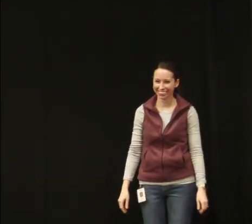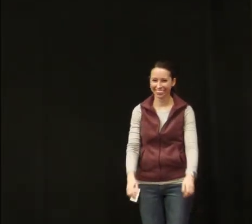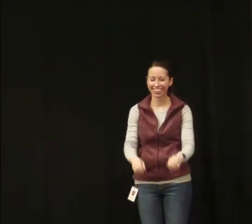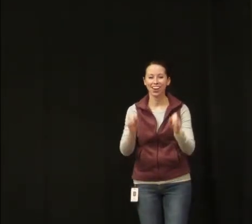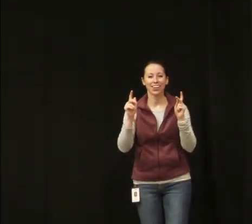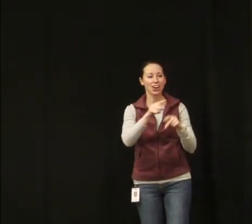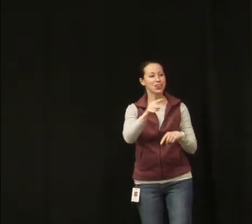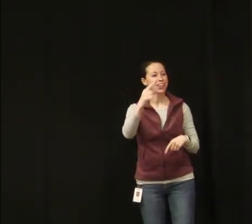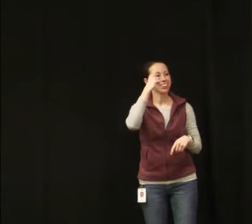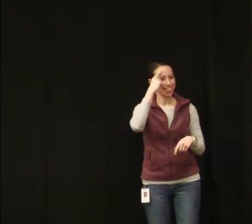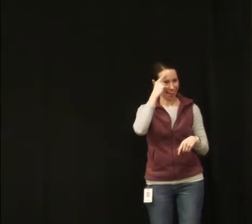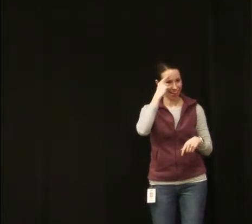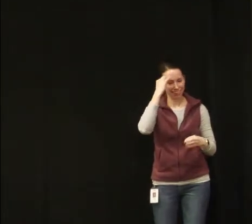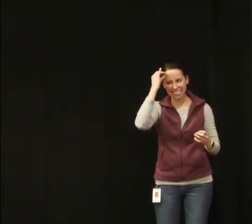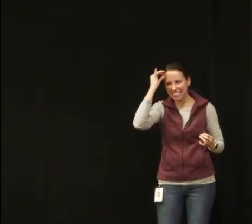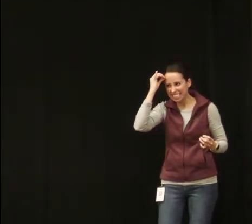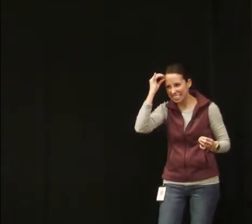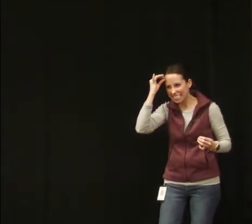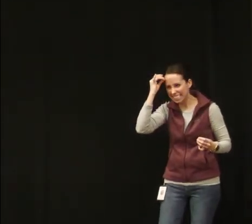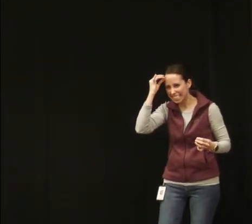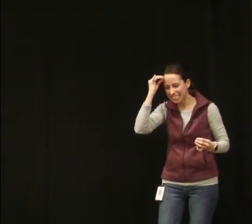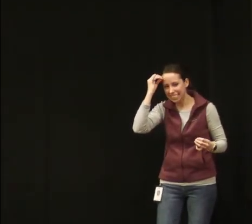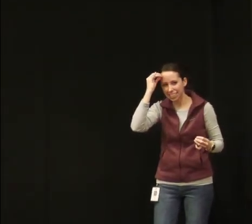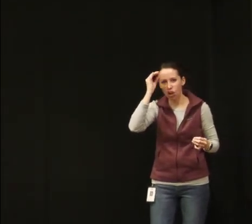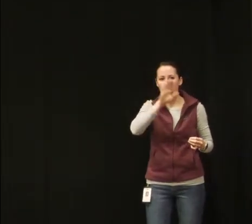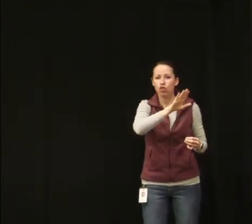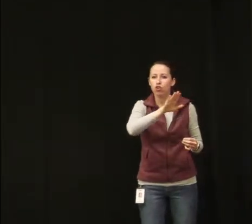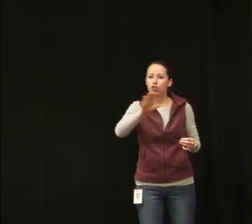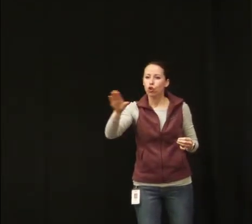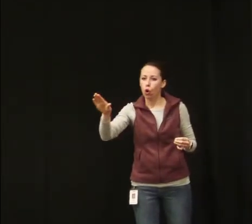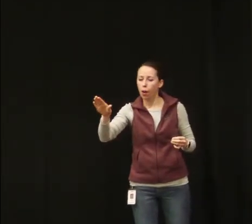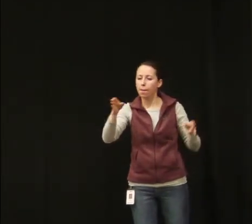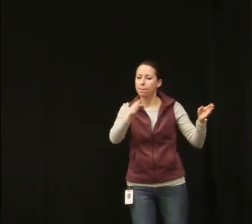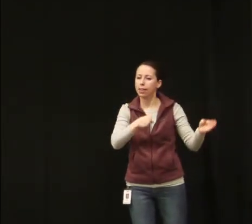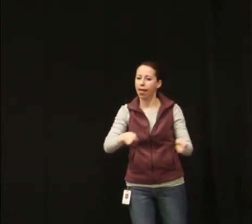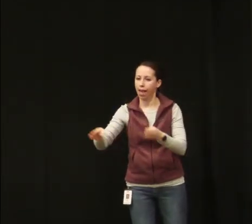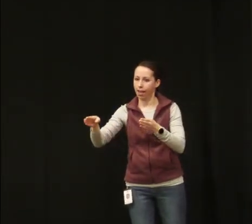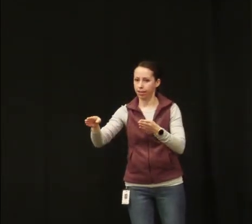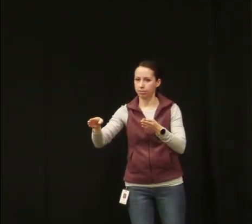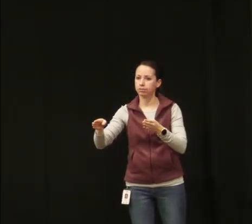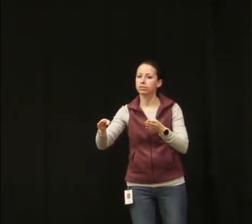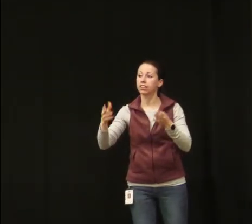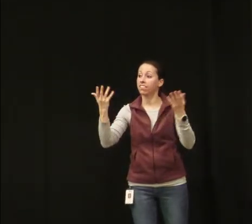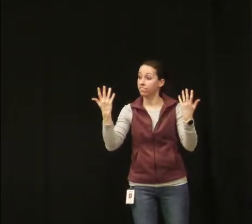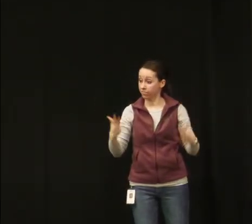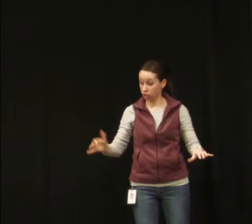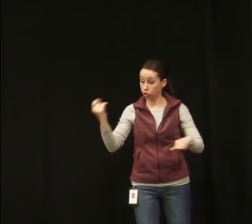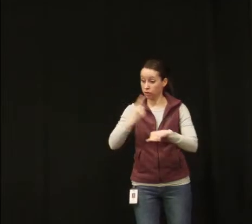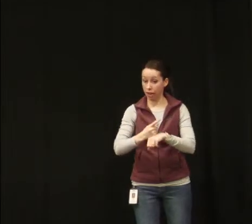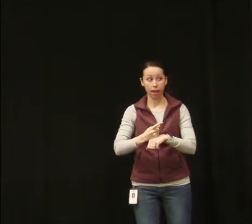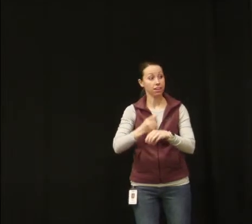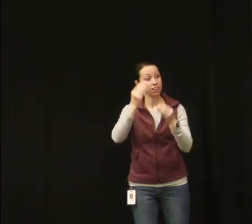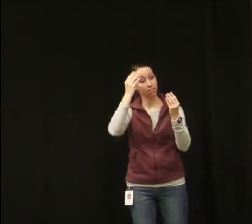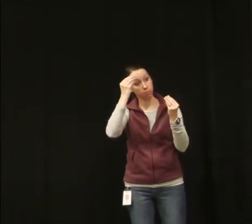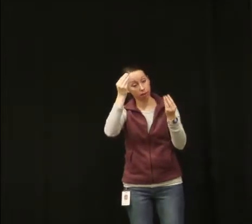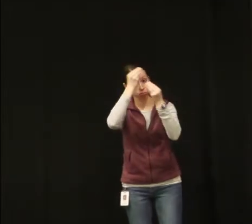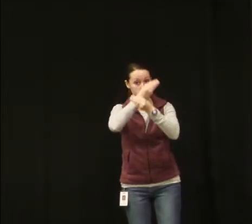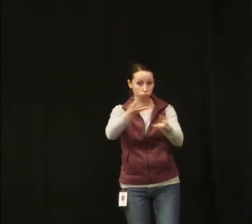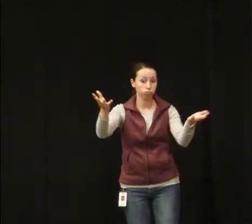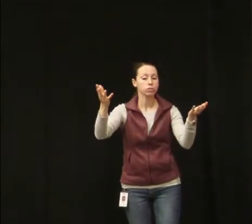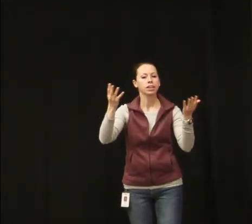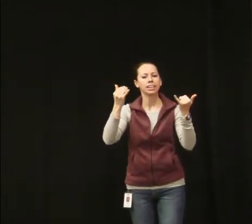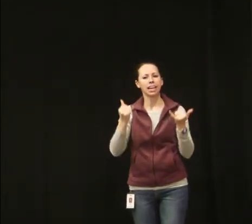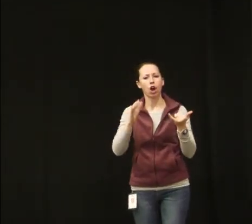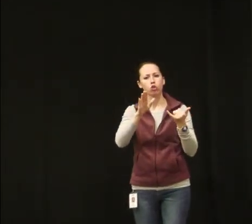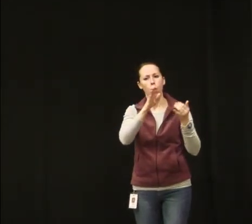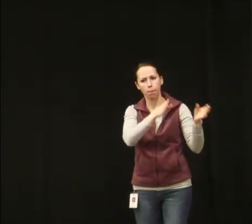in your mind, what's the one thing, what's your intention when you leave here today? You've got this information. What's your intention? What do you want to